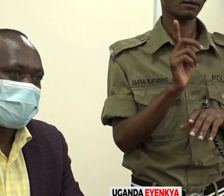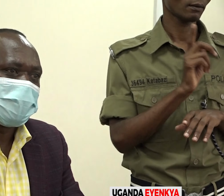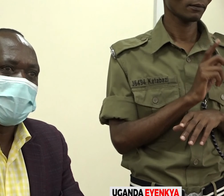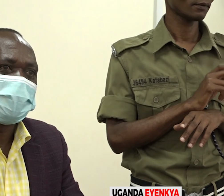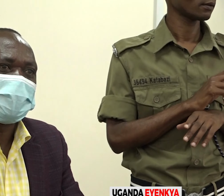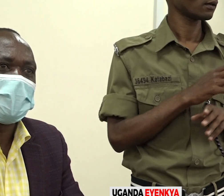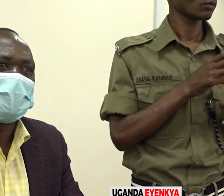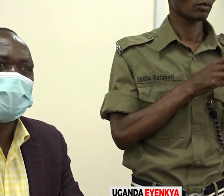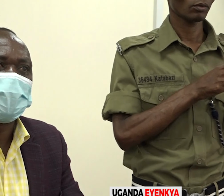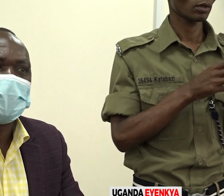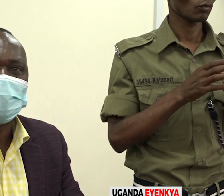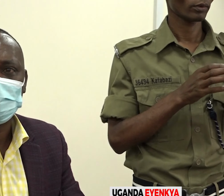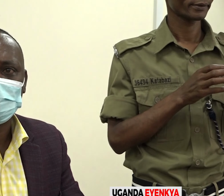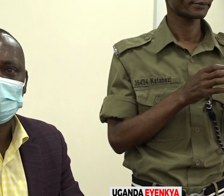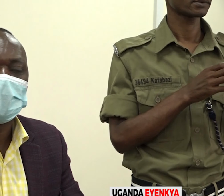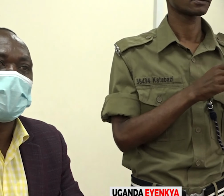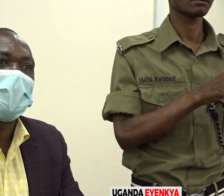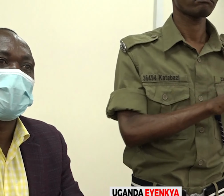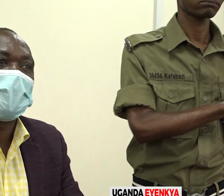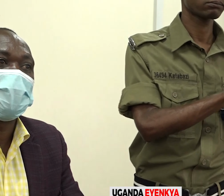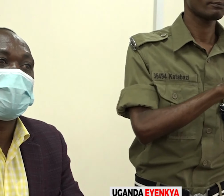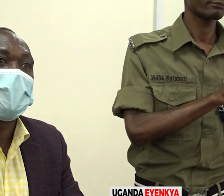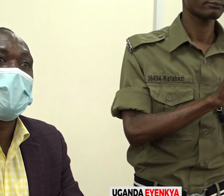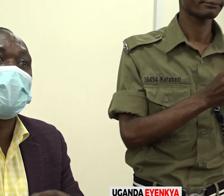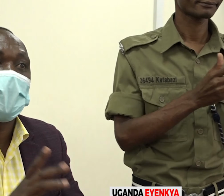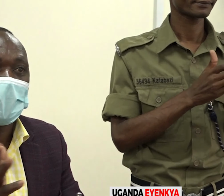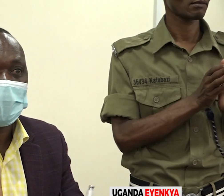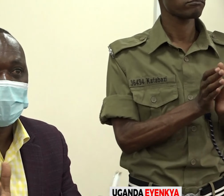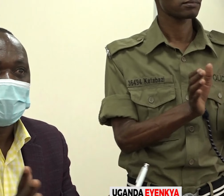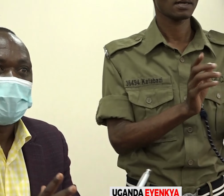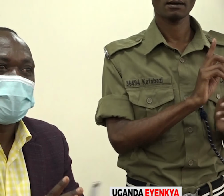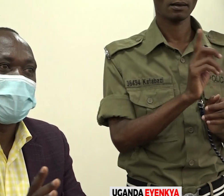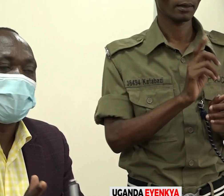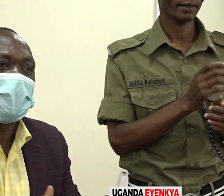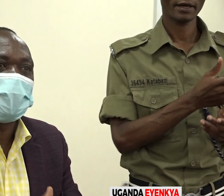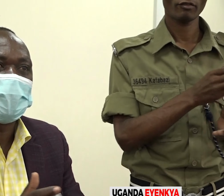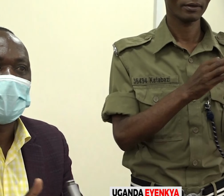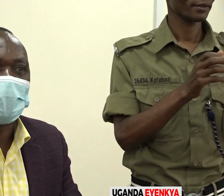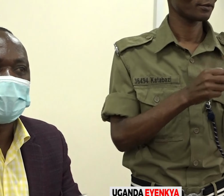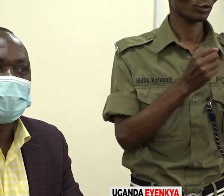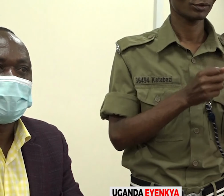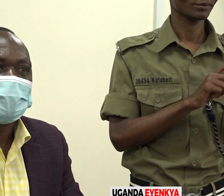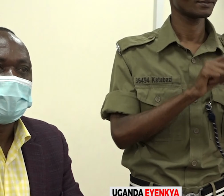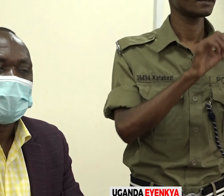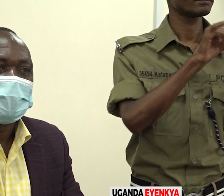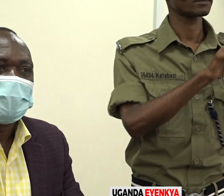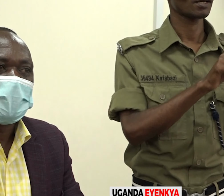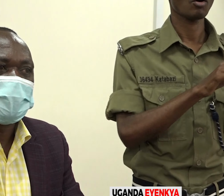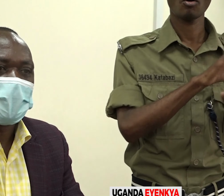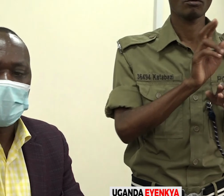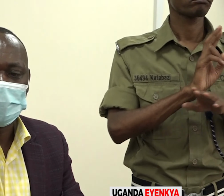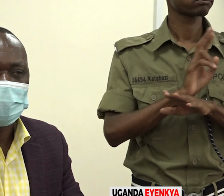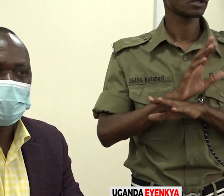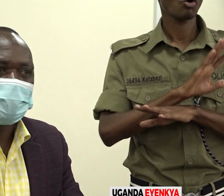And our system is non-discriminative, but only that we cannot be everywhere to see who has committed what.